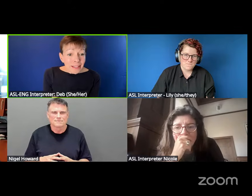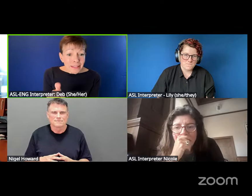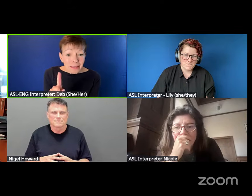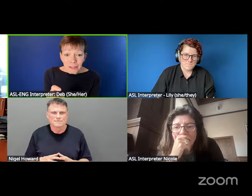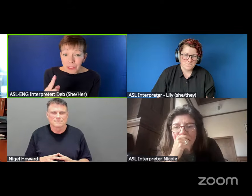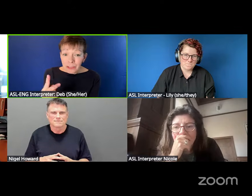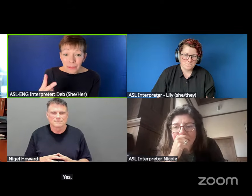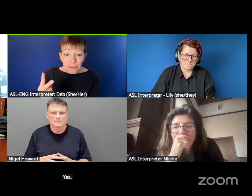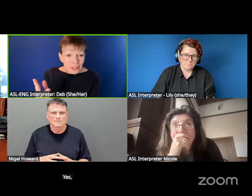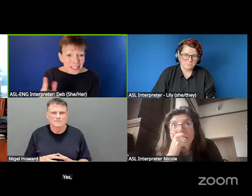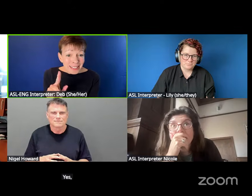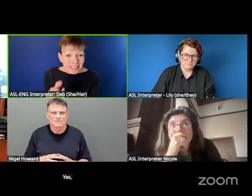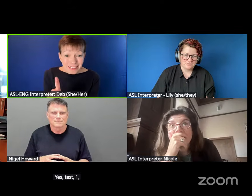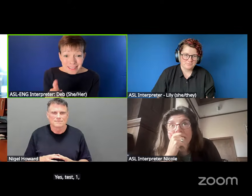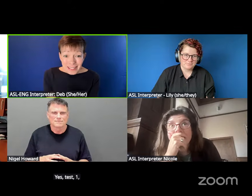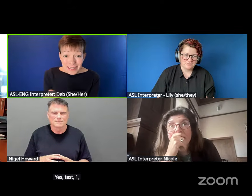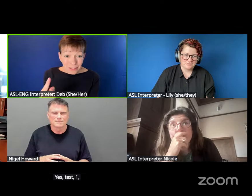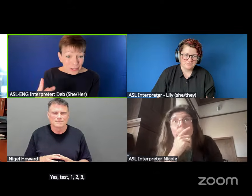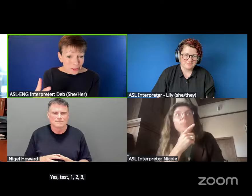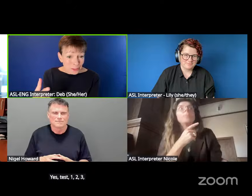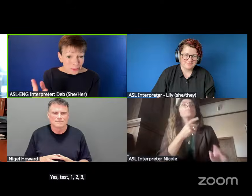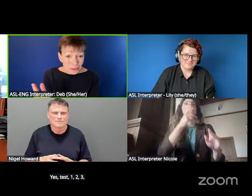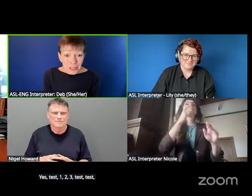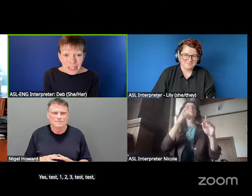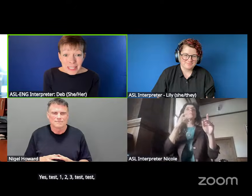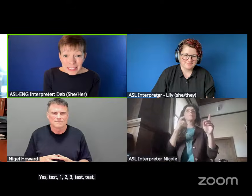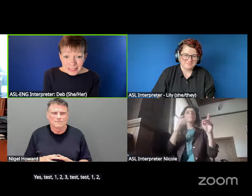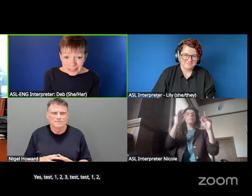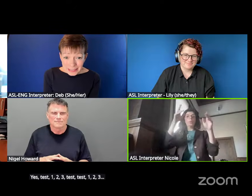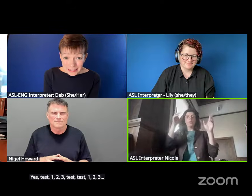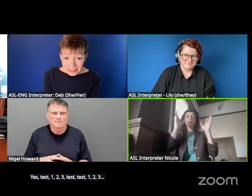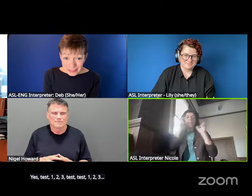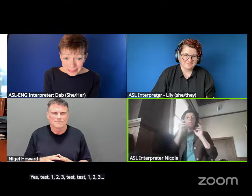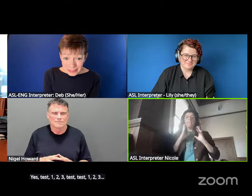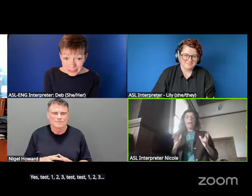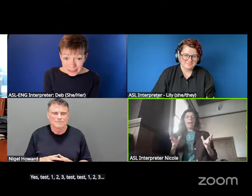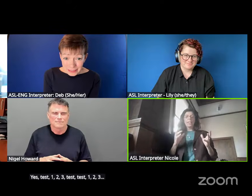Test, test, 1, 2, 3. Test, test, 1, 2, 3.